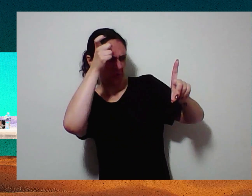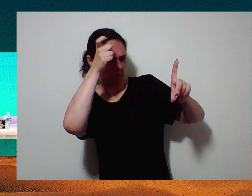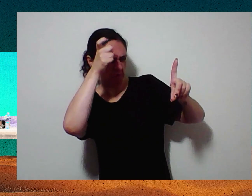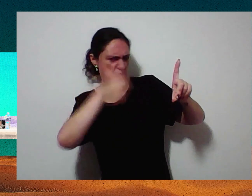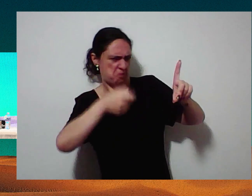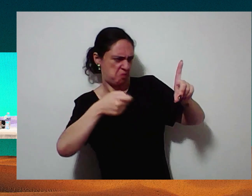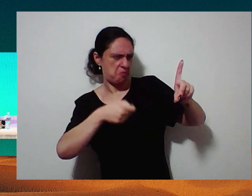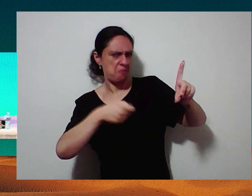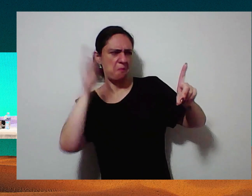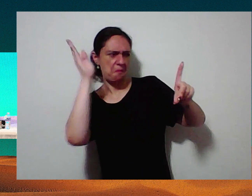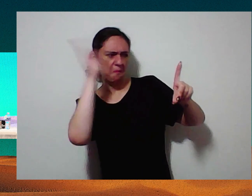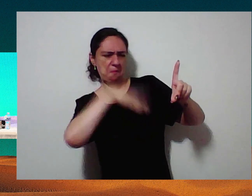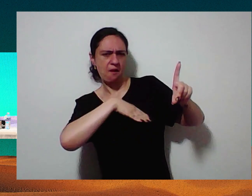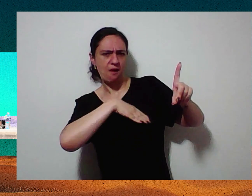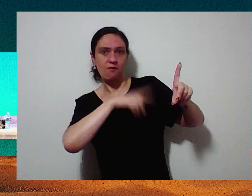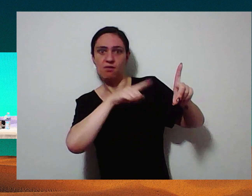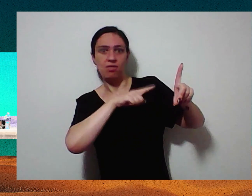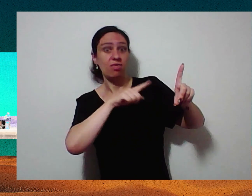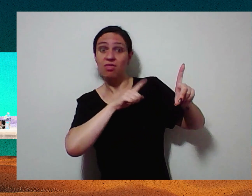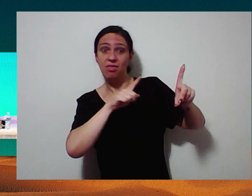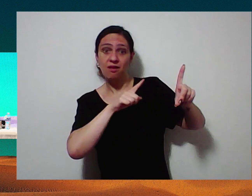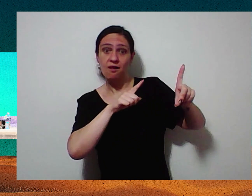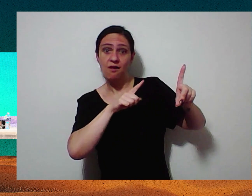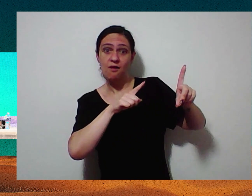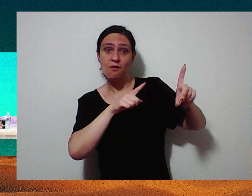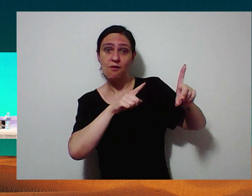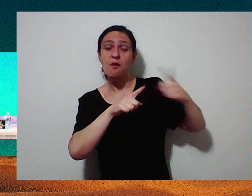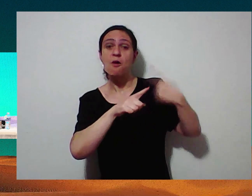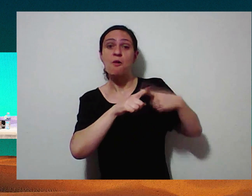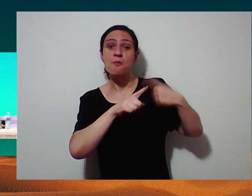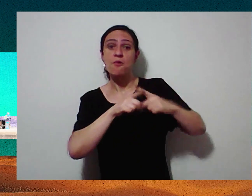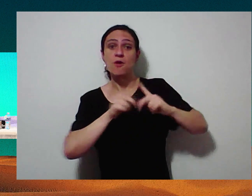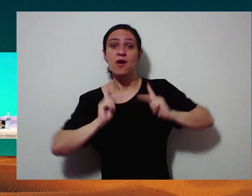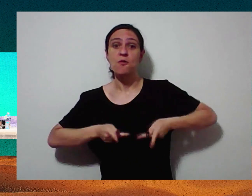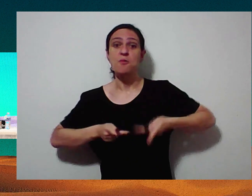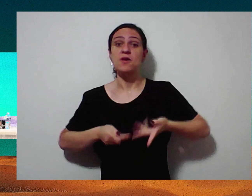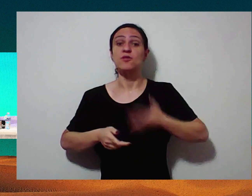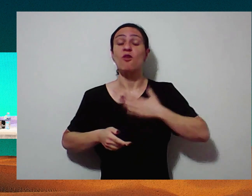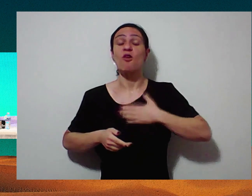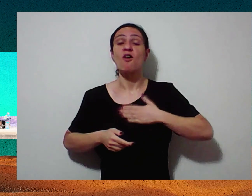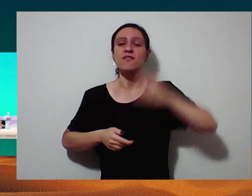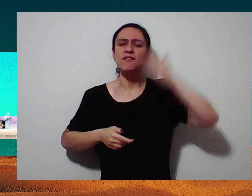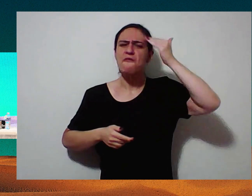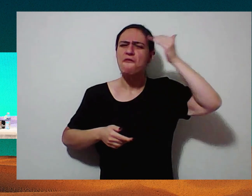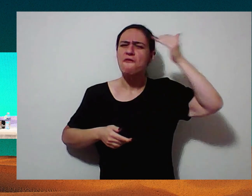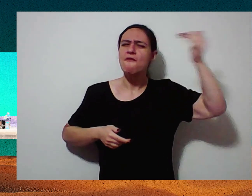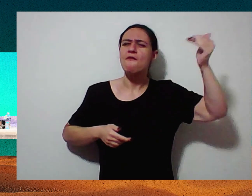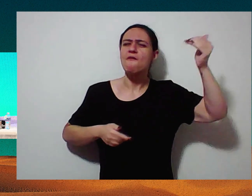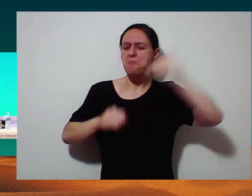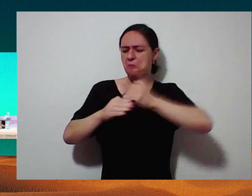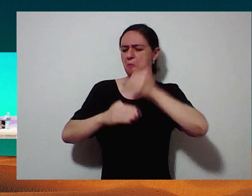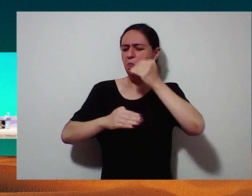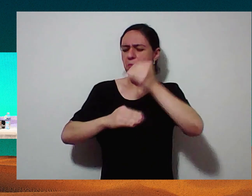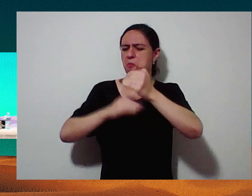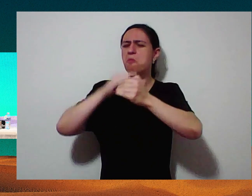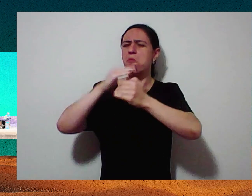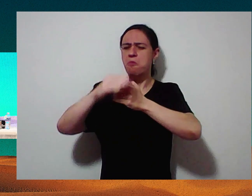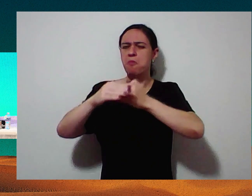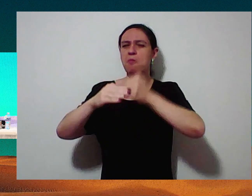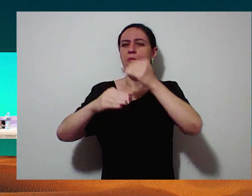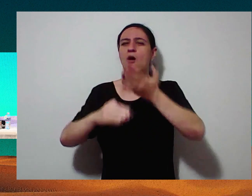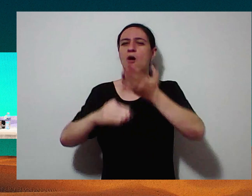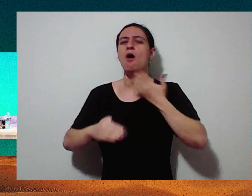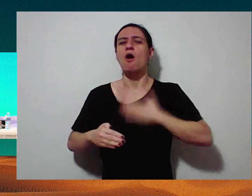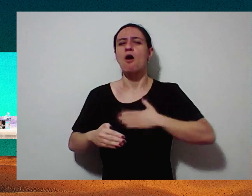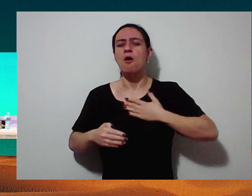red one with thorns. Porque o homem gosta de fama. Because man enjoys fame. O homem gosta de poder. Man likes